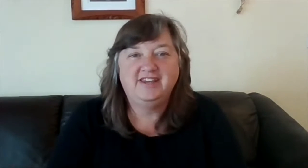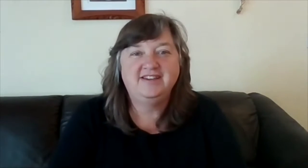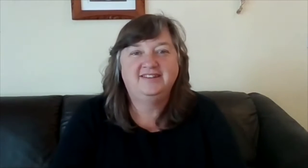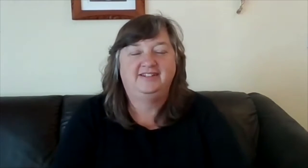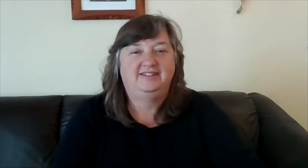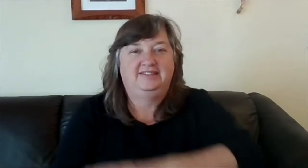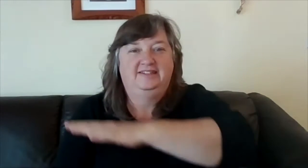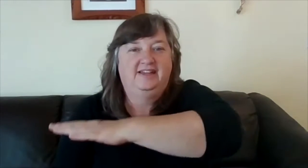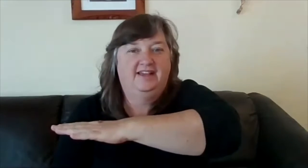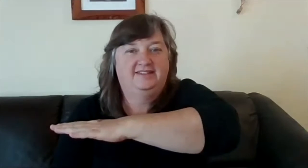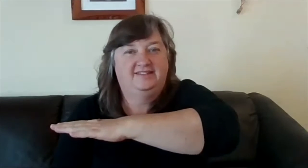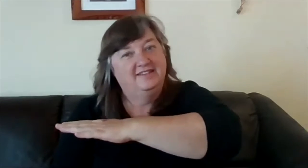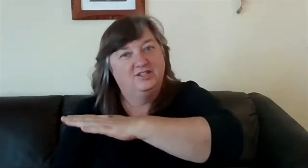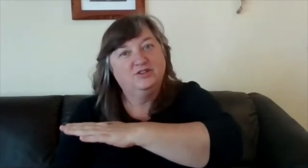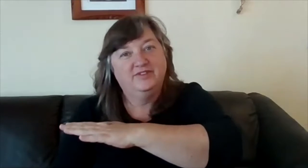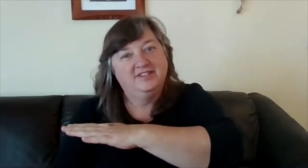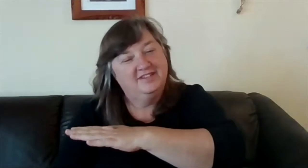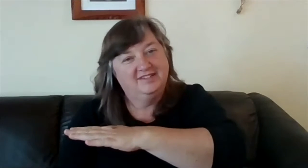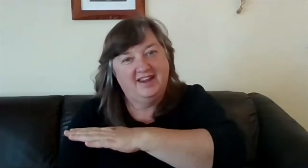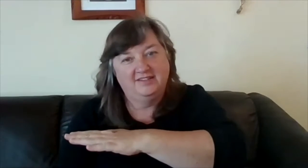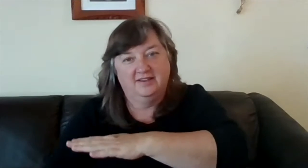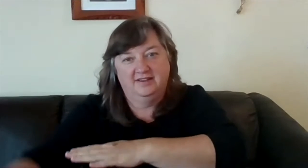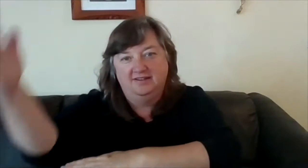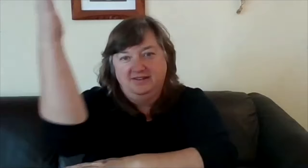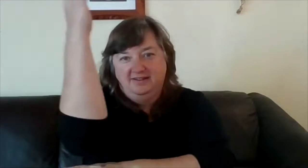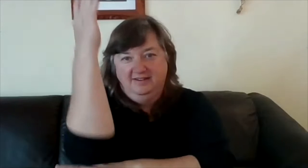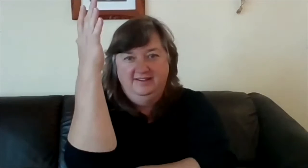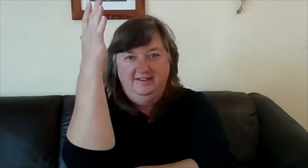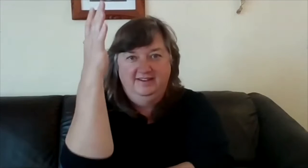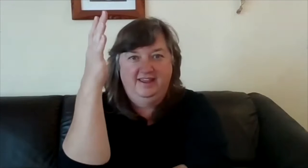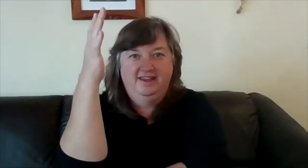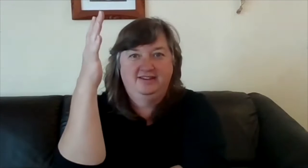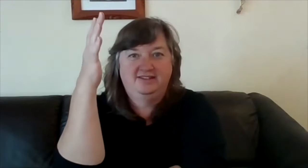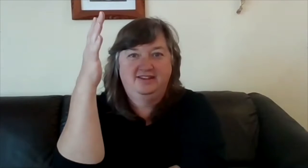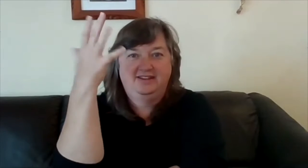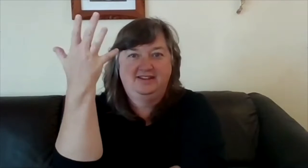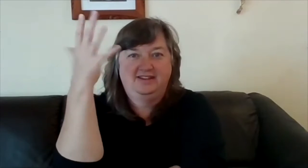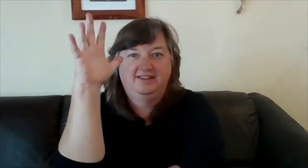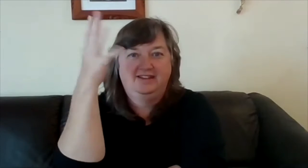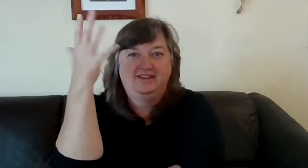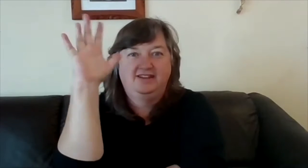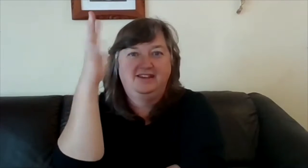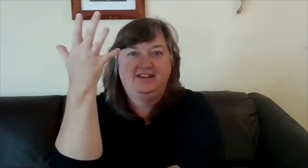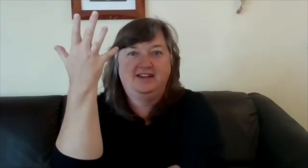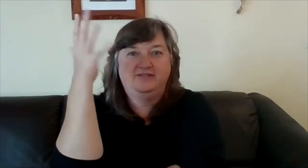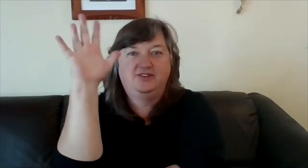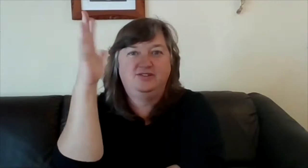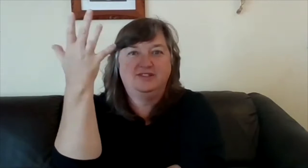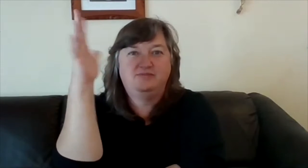Tree has a surface that it stands on, and it kind of goes in the